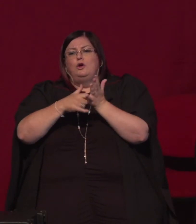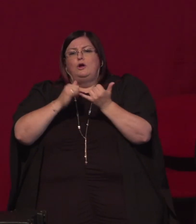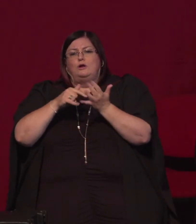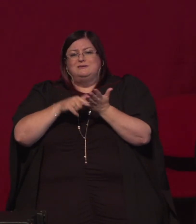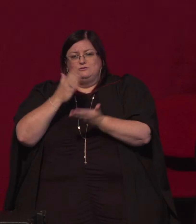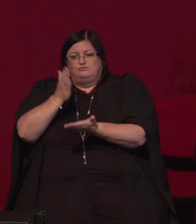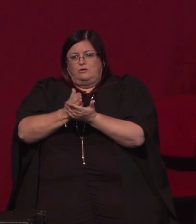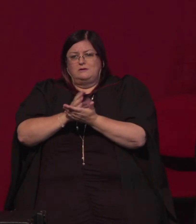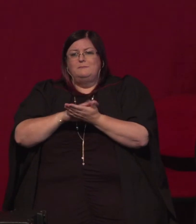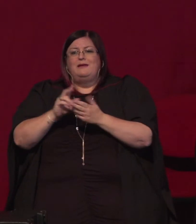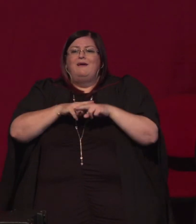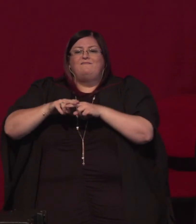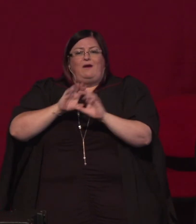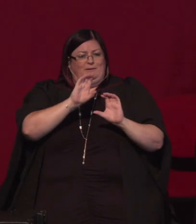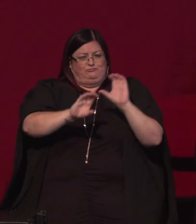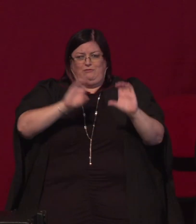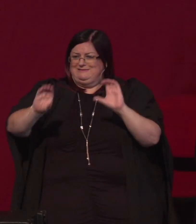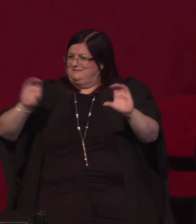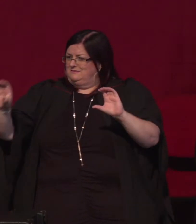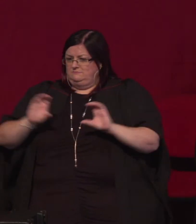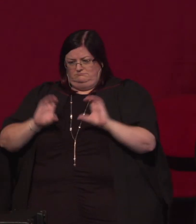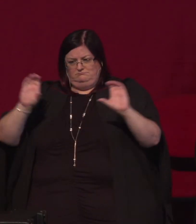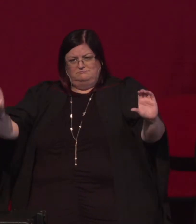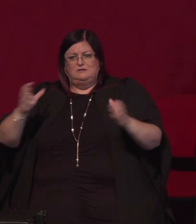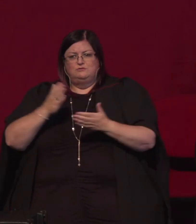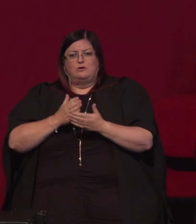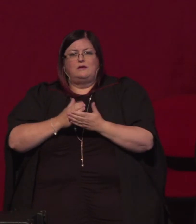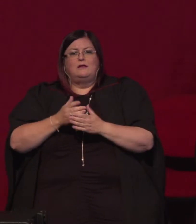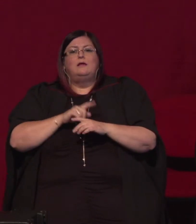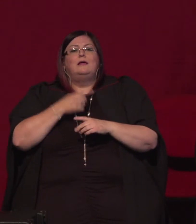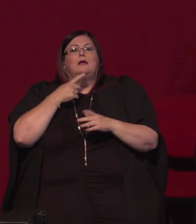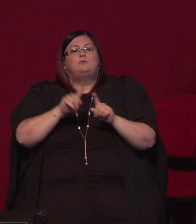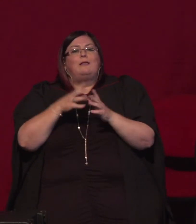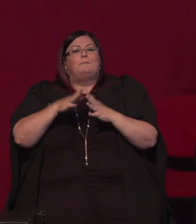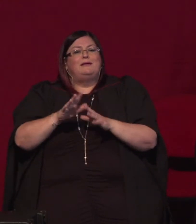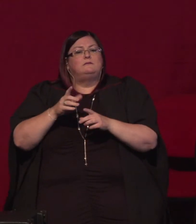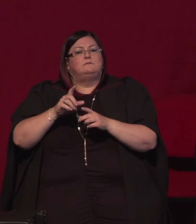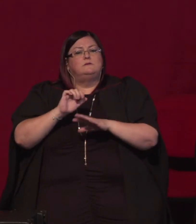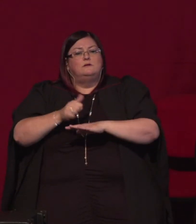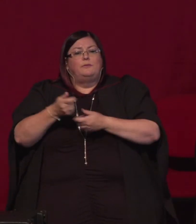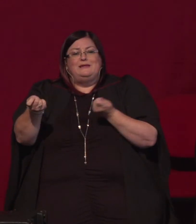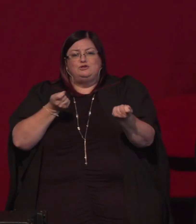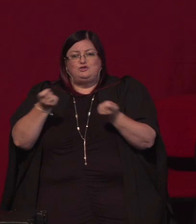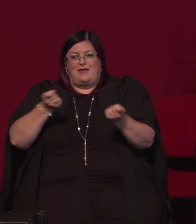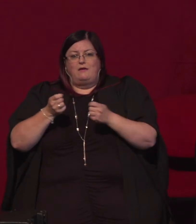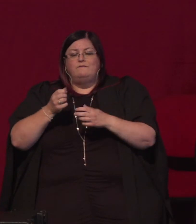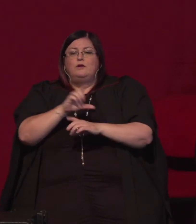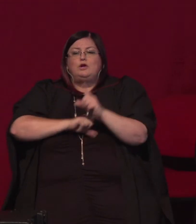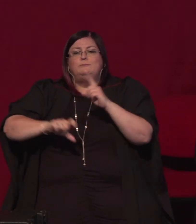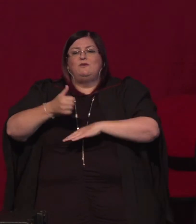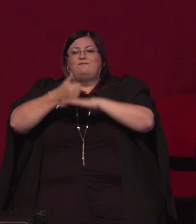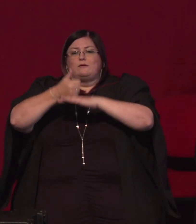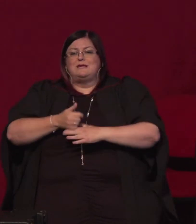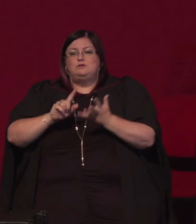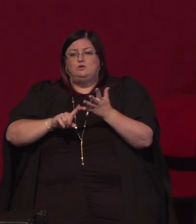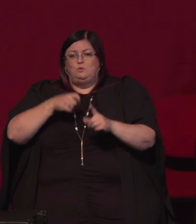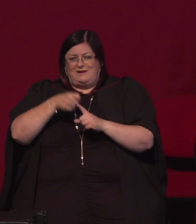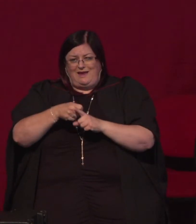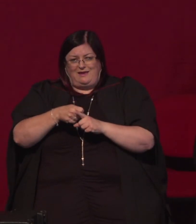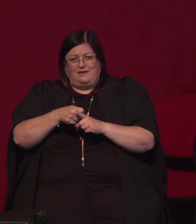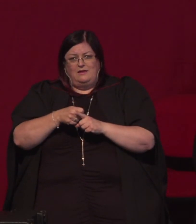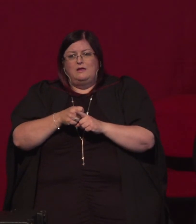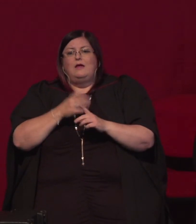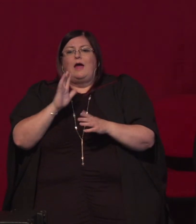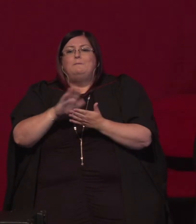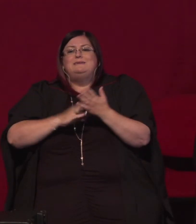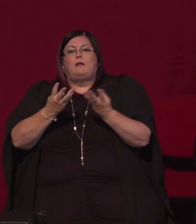grant-giving trust, and other roles have included serving as chair of Community Foundations UK and on the board of